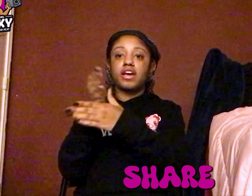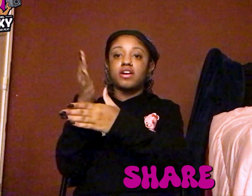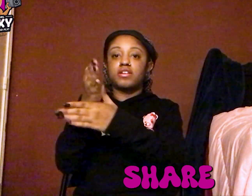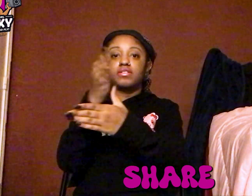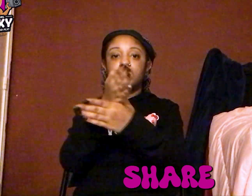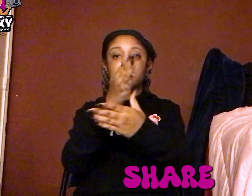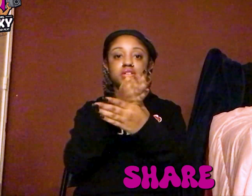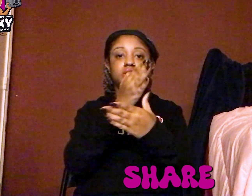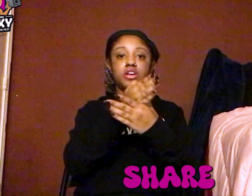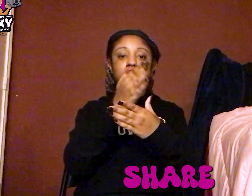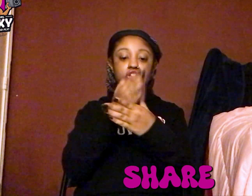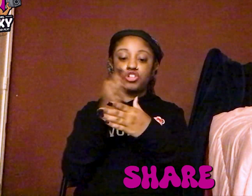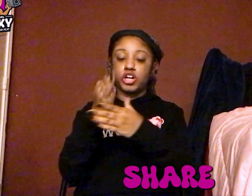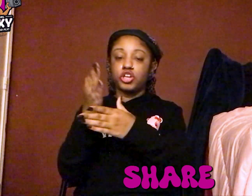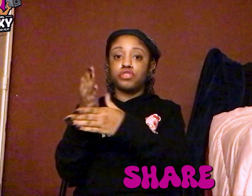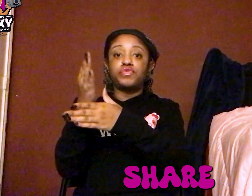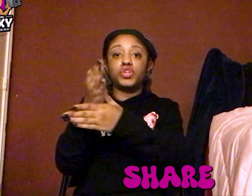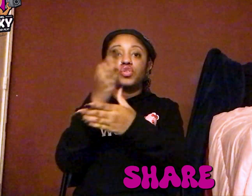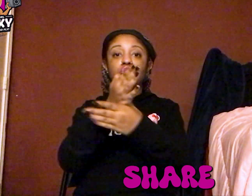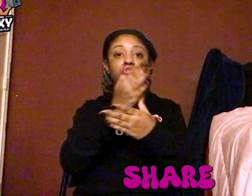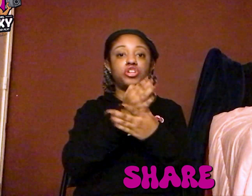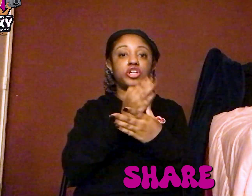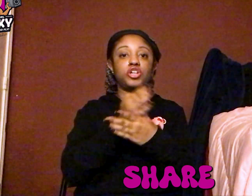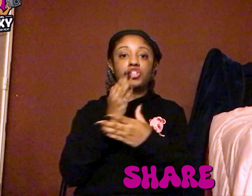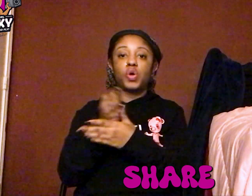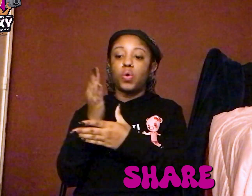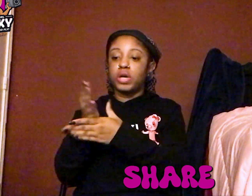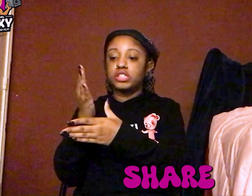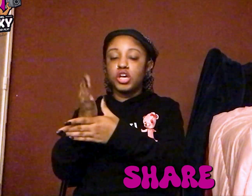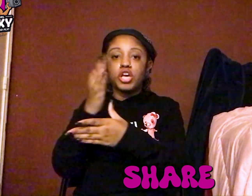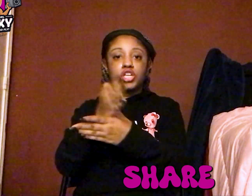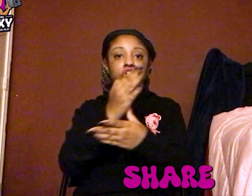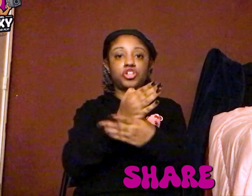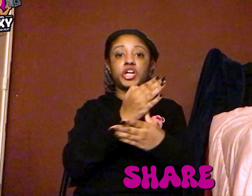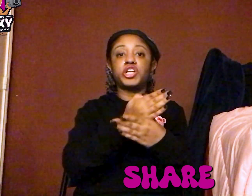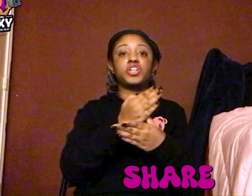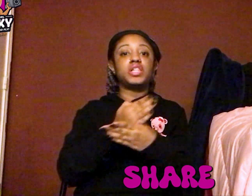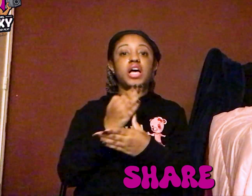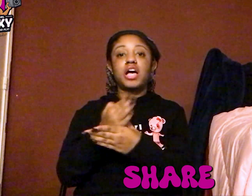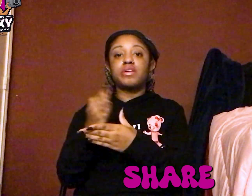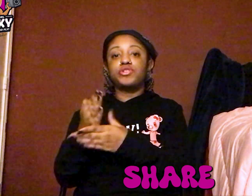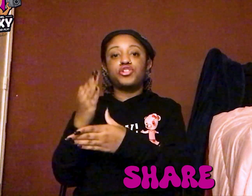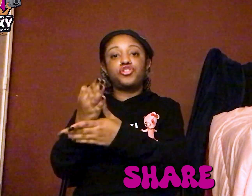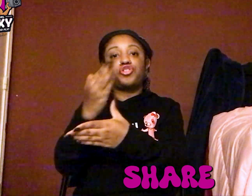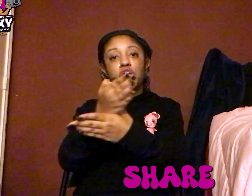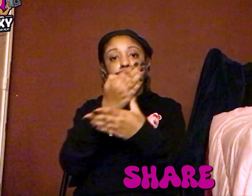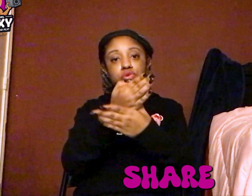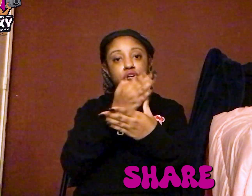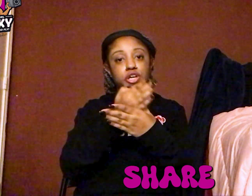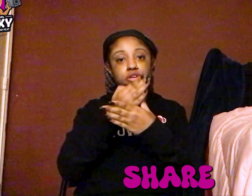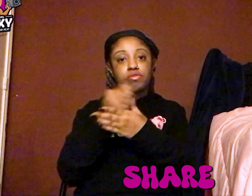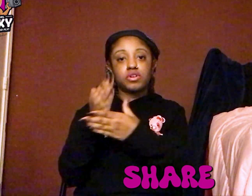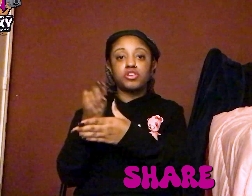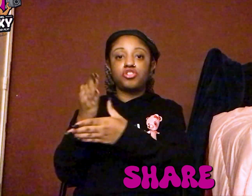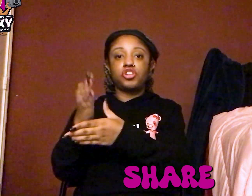Share. You're sharing your food. You're sharing your toys. You're sharing your love. You're sharing.